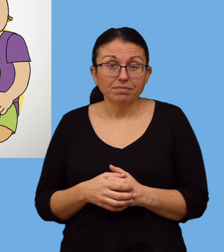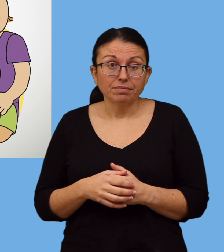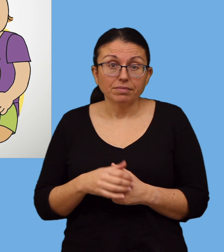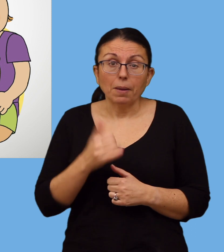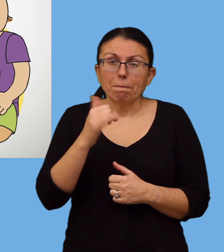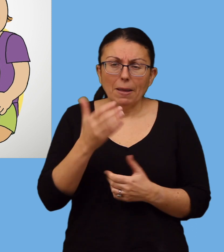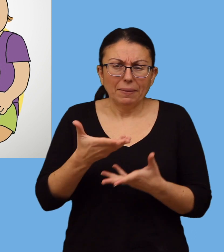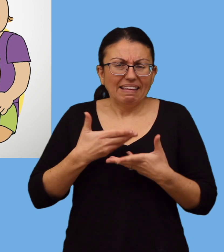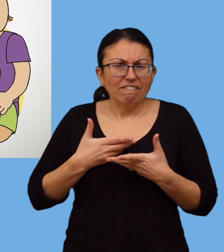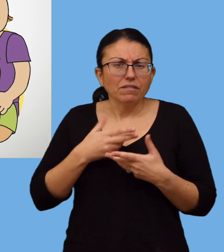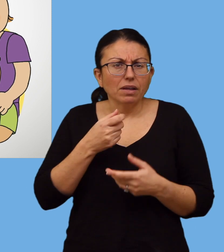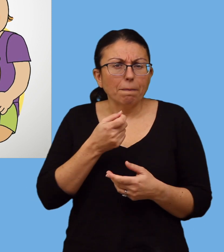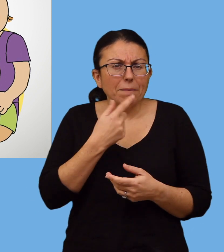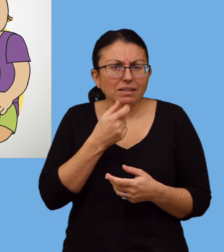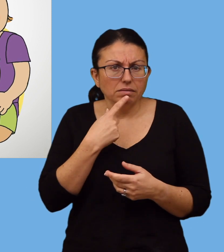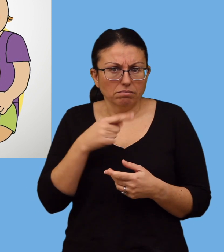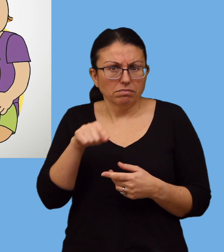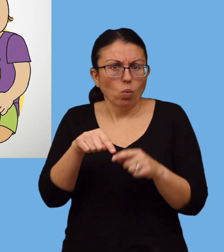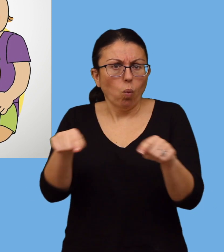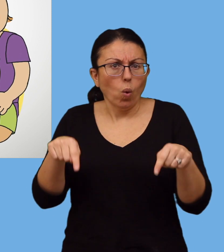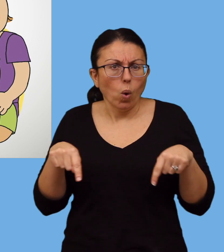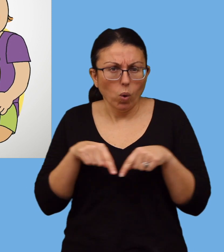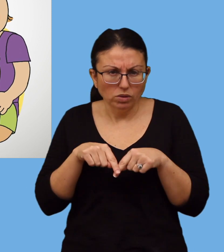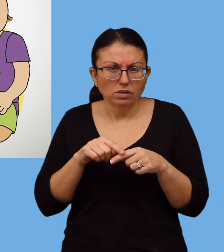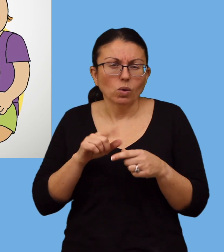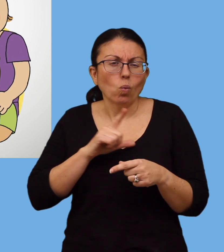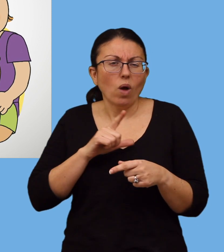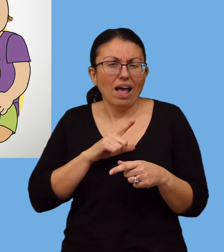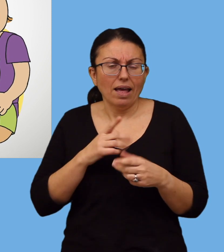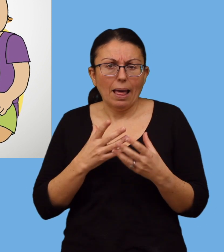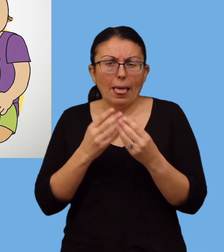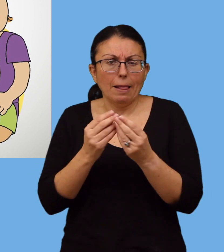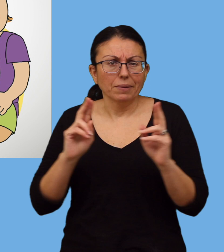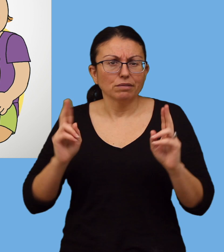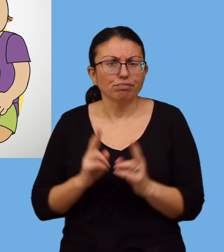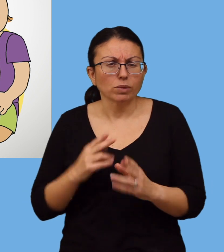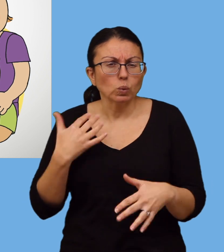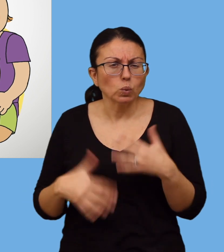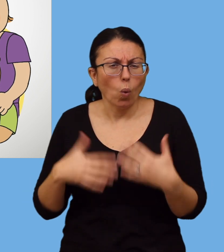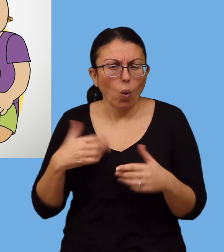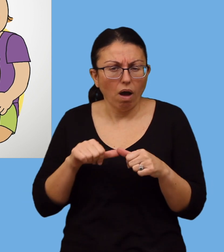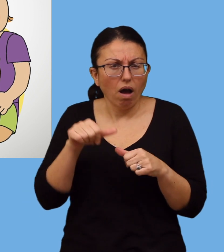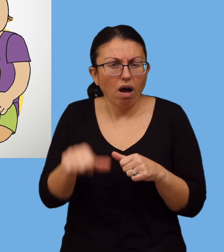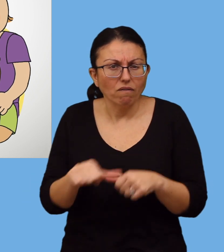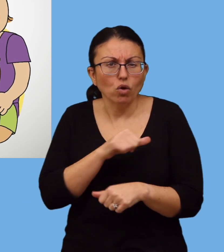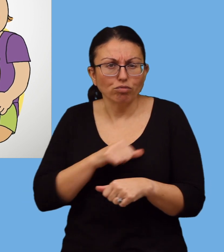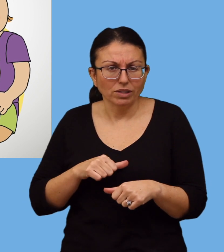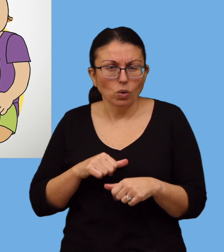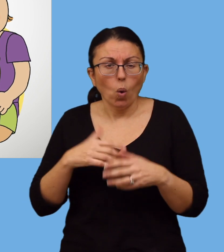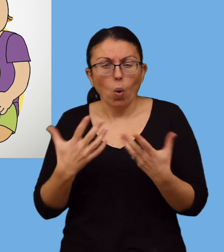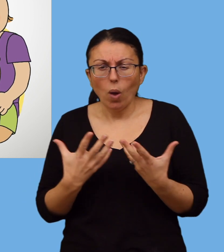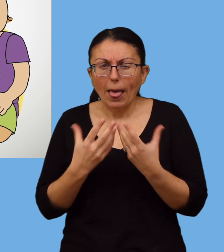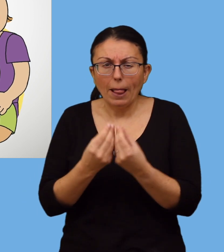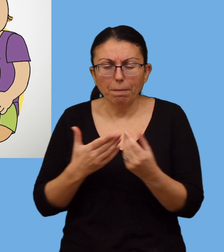You might be given some medicine on the ward. This could be to stop you from feeling sore after the operation or to help you feel